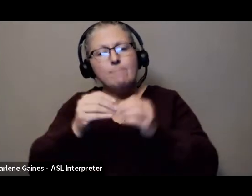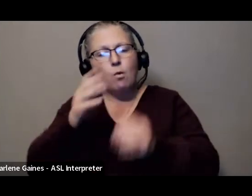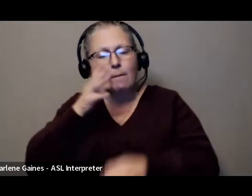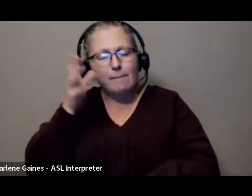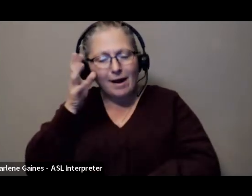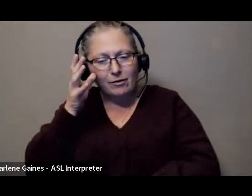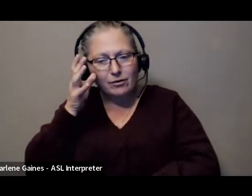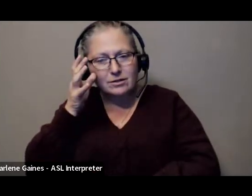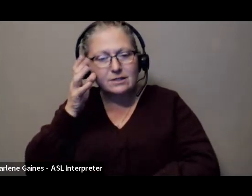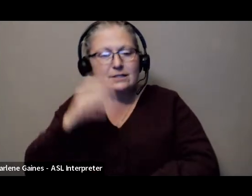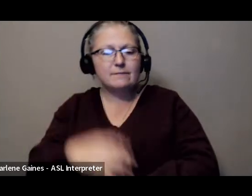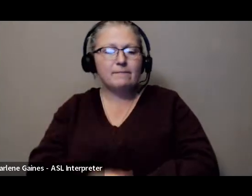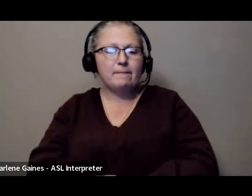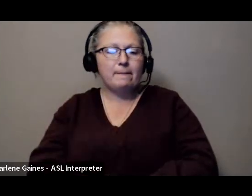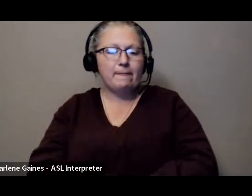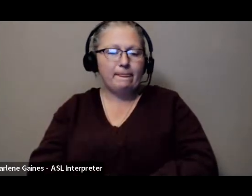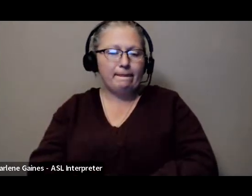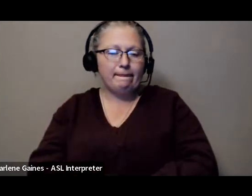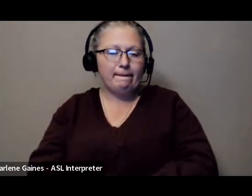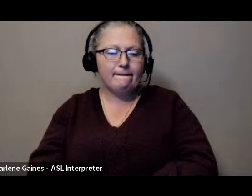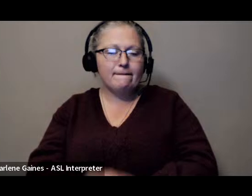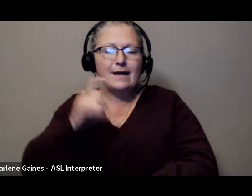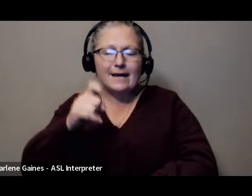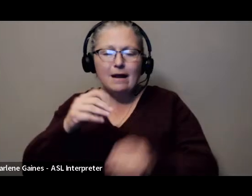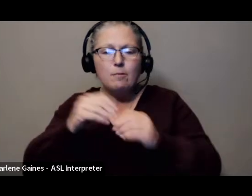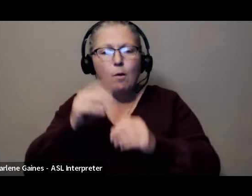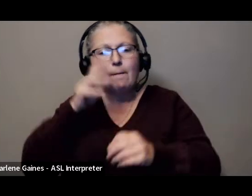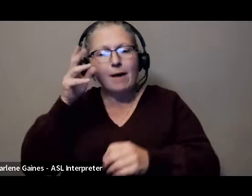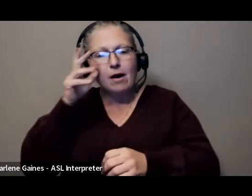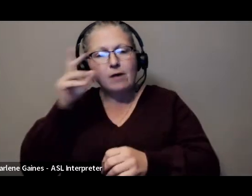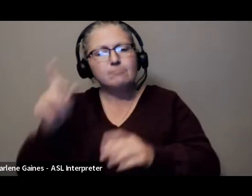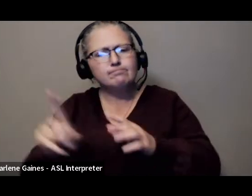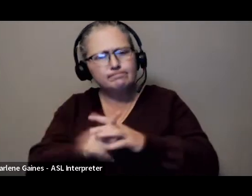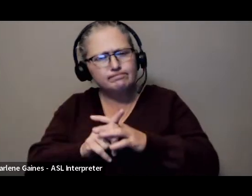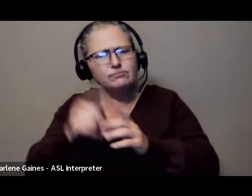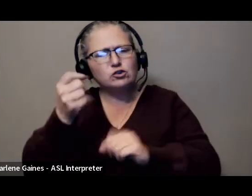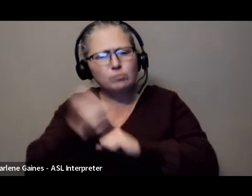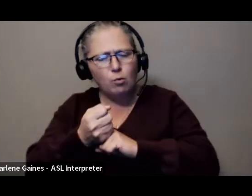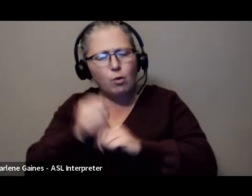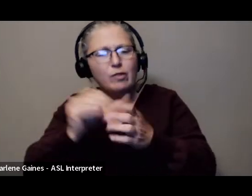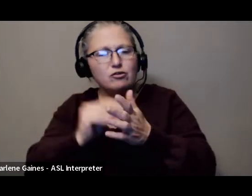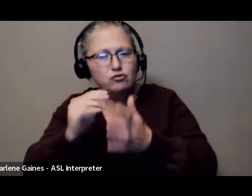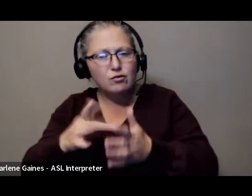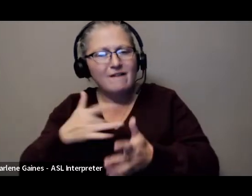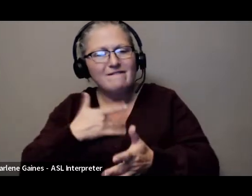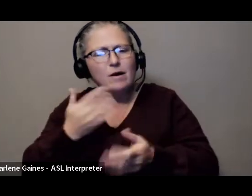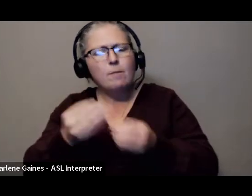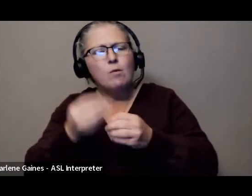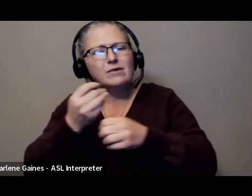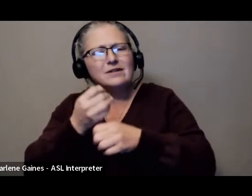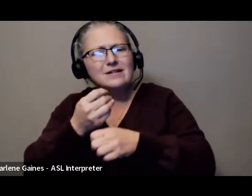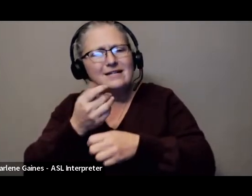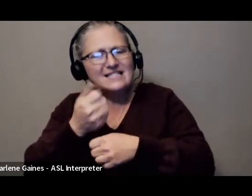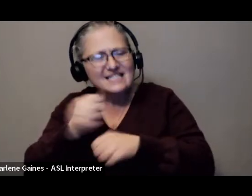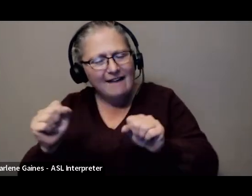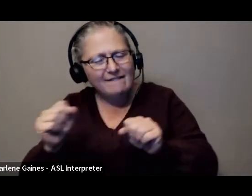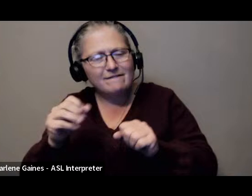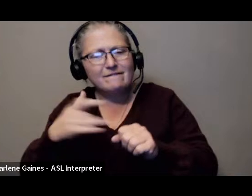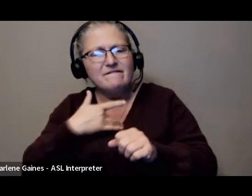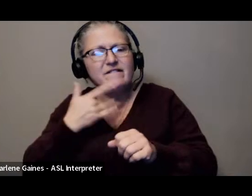parents to come and support their students, to feel safe enough, to feel valued